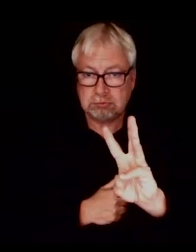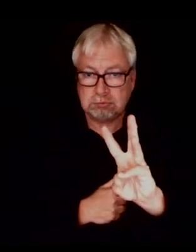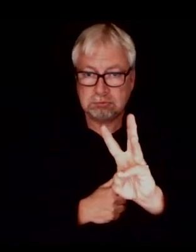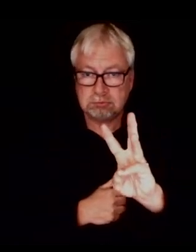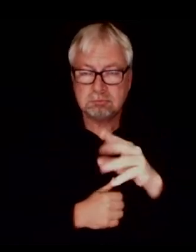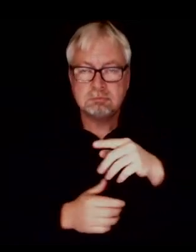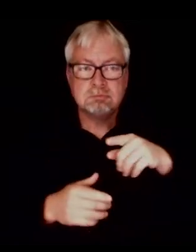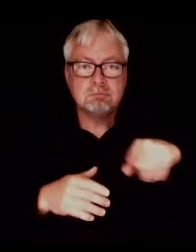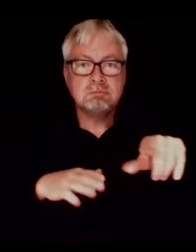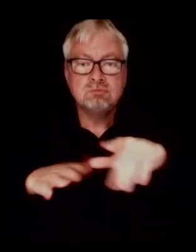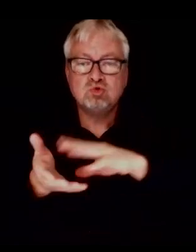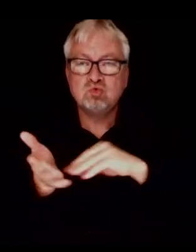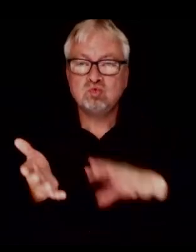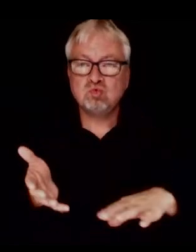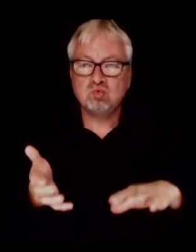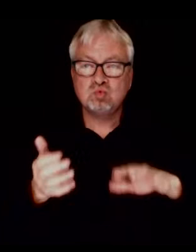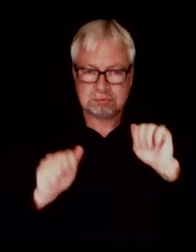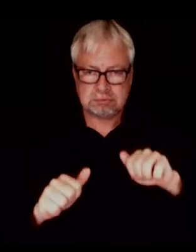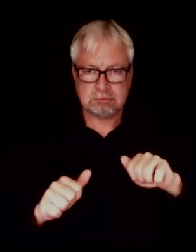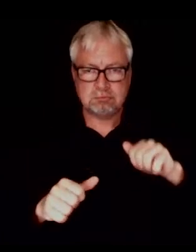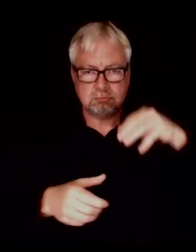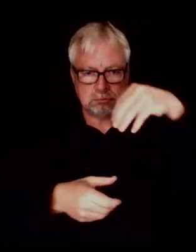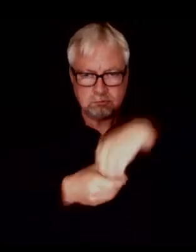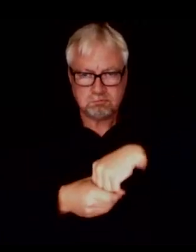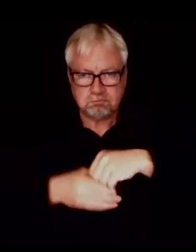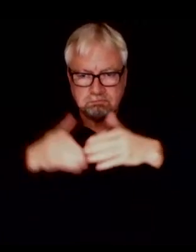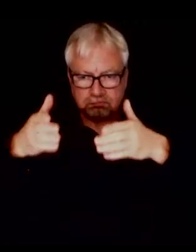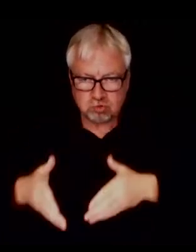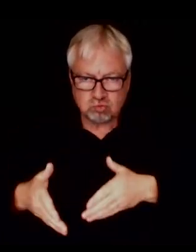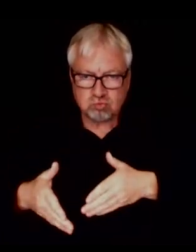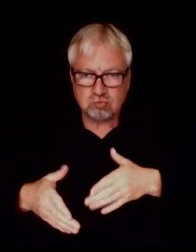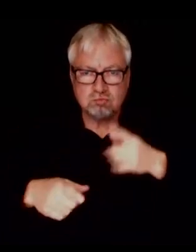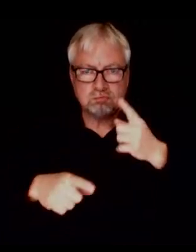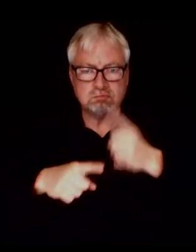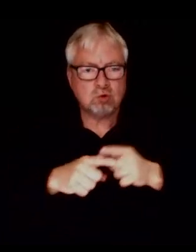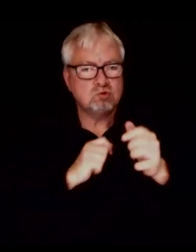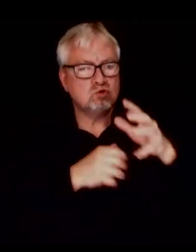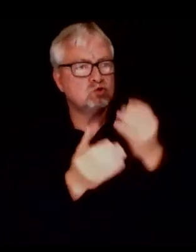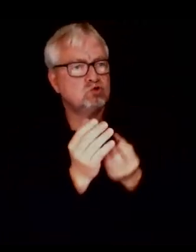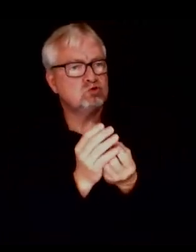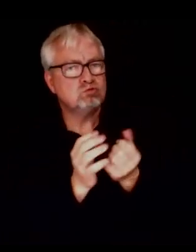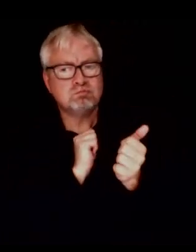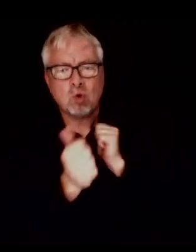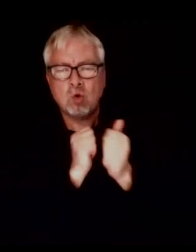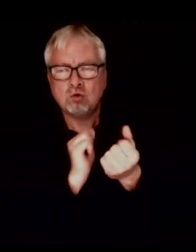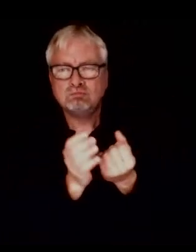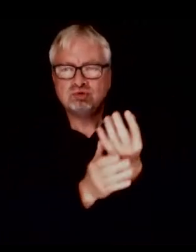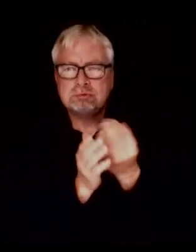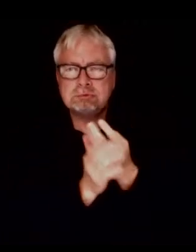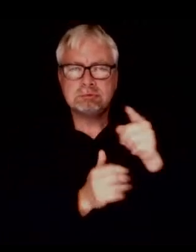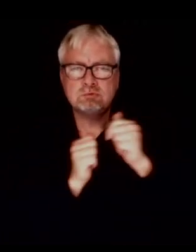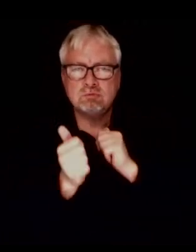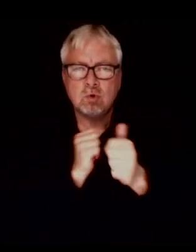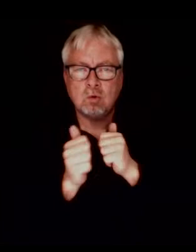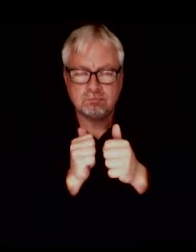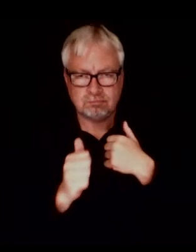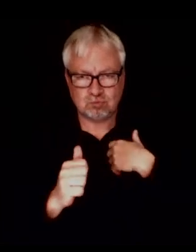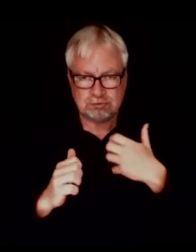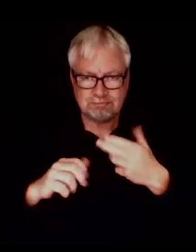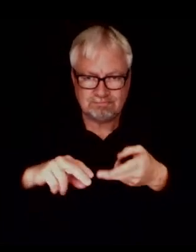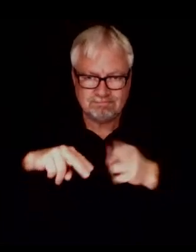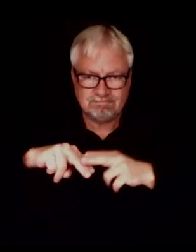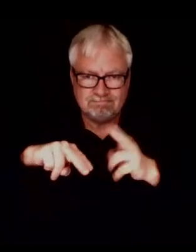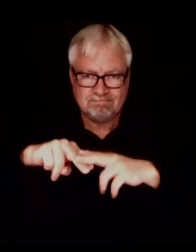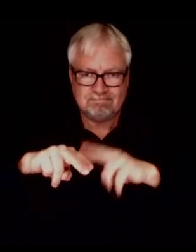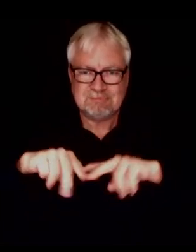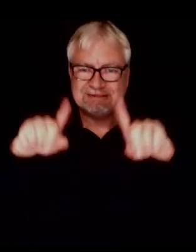and intact spring sports seasons, the state is increasing our testing efforts and support. We continue to encourage every